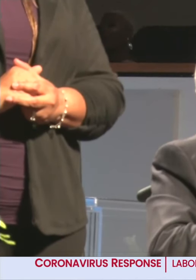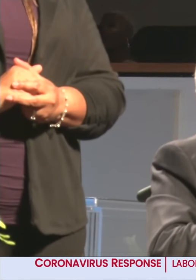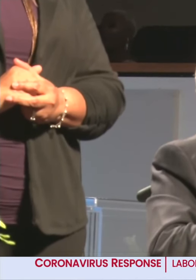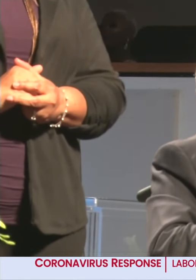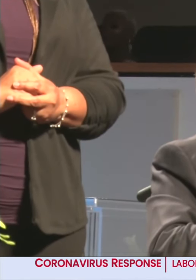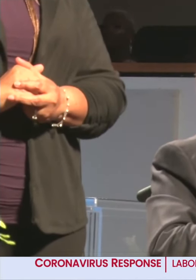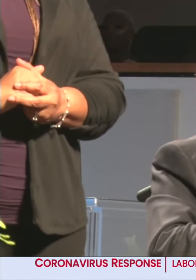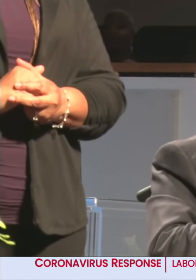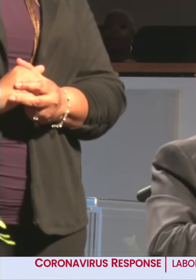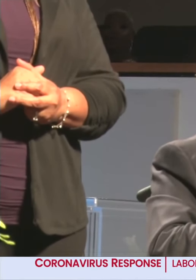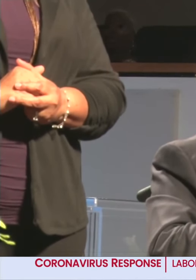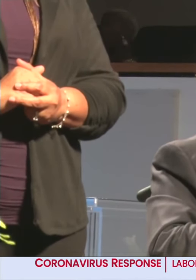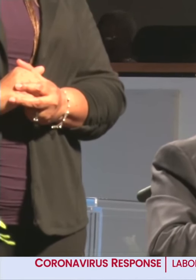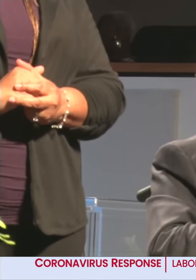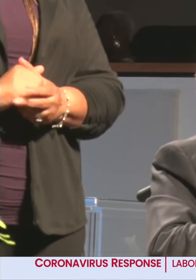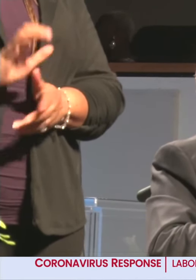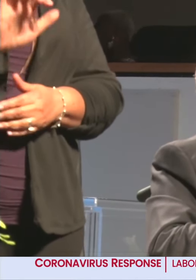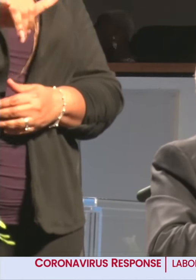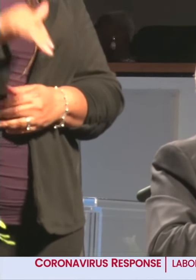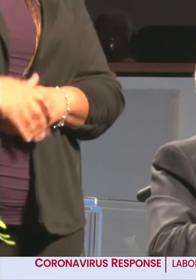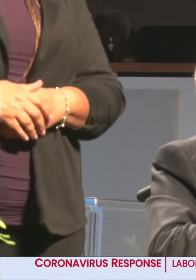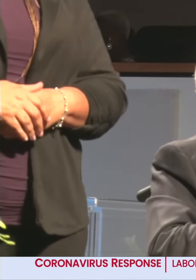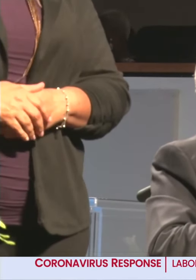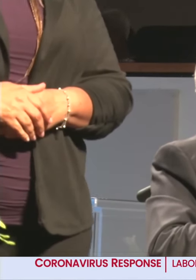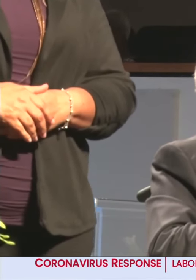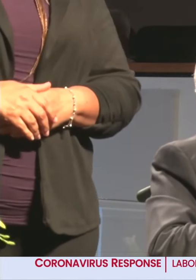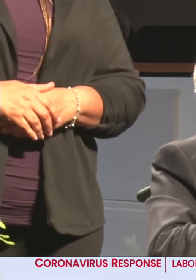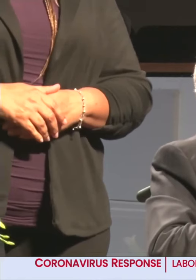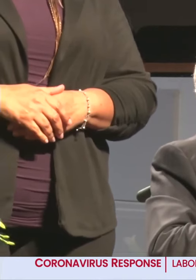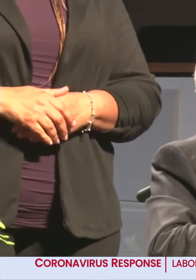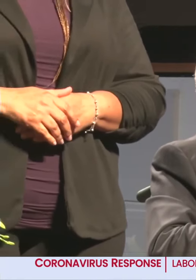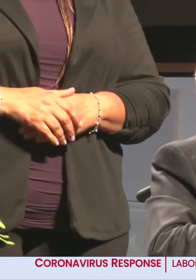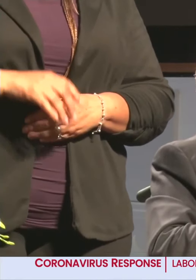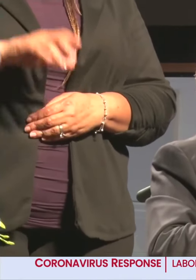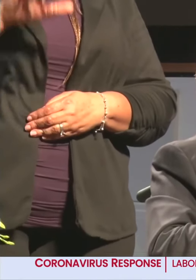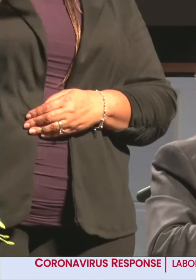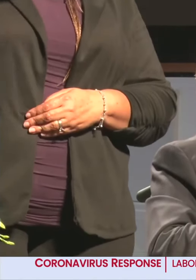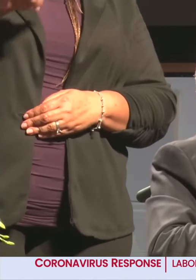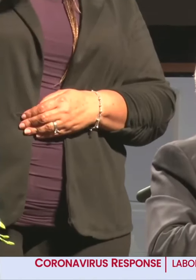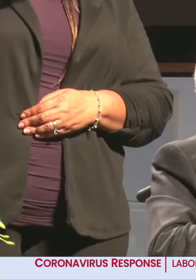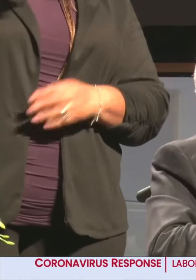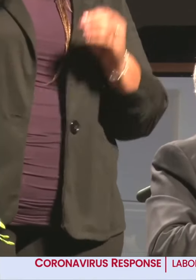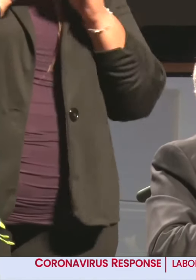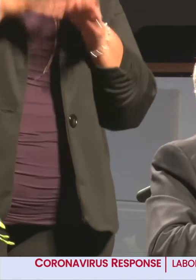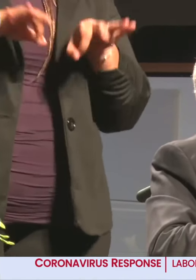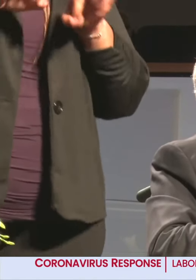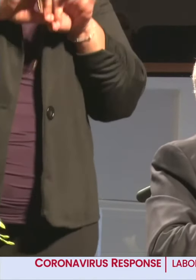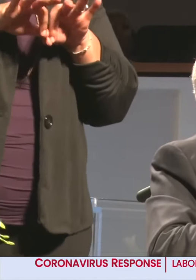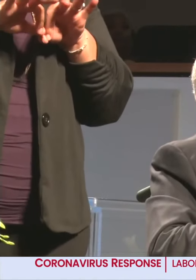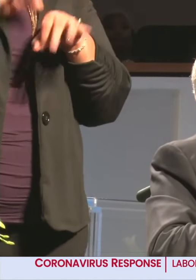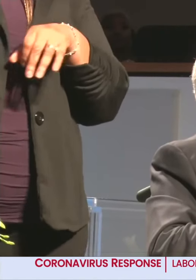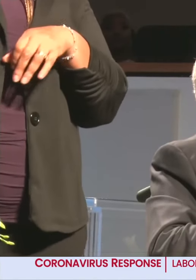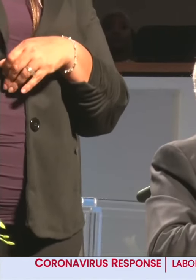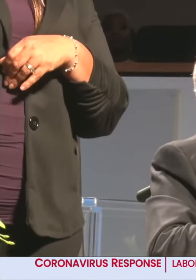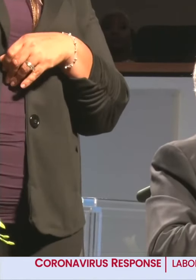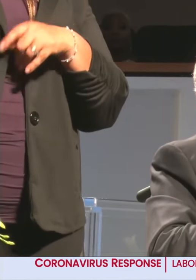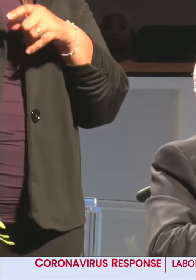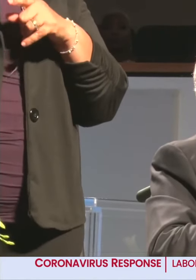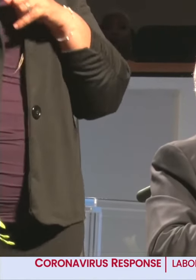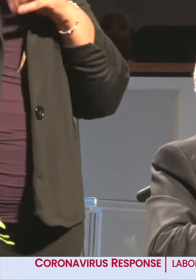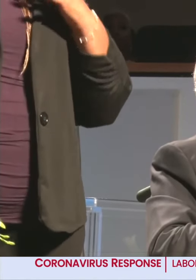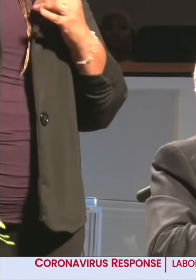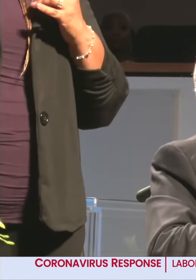But that that has to come closer to us than